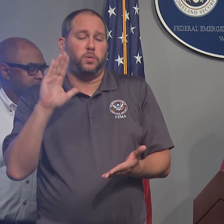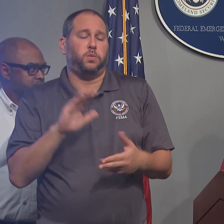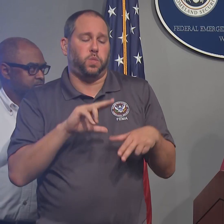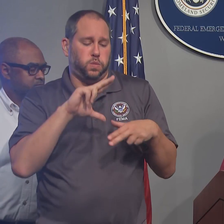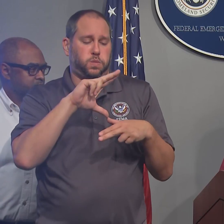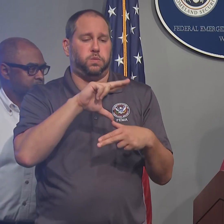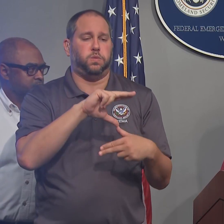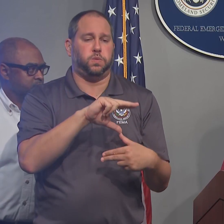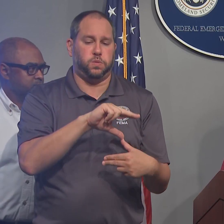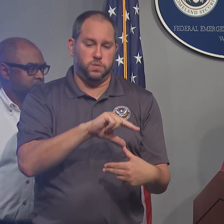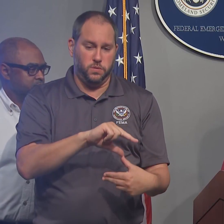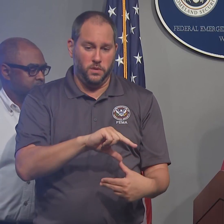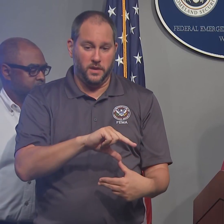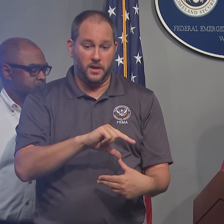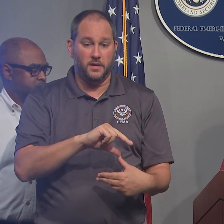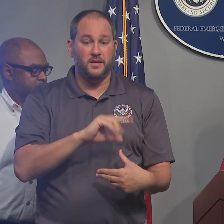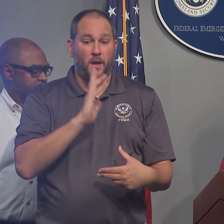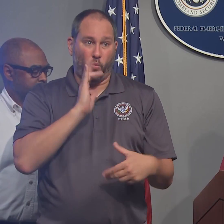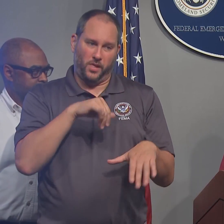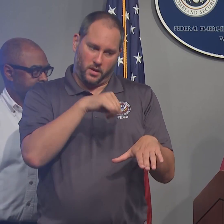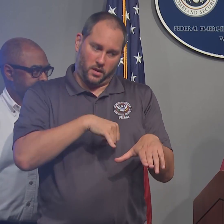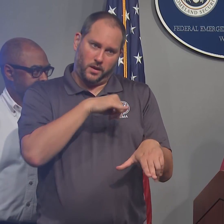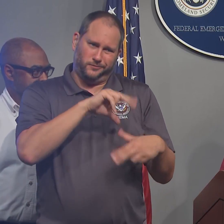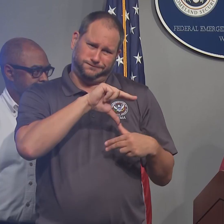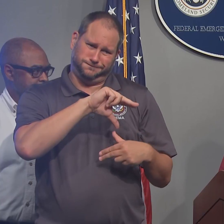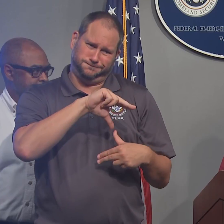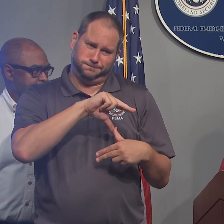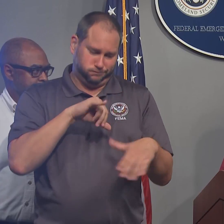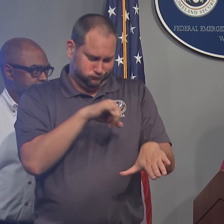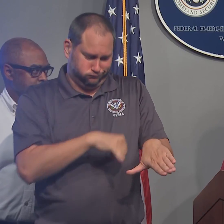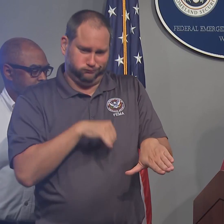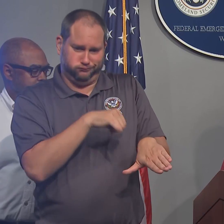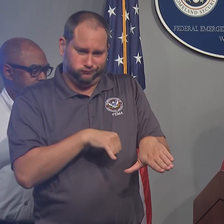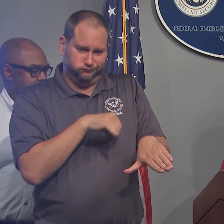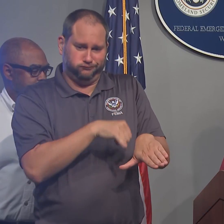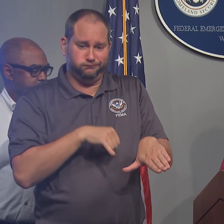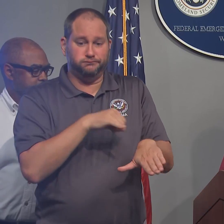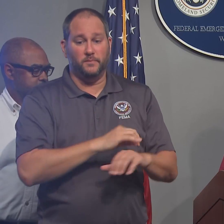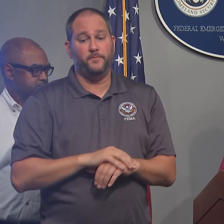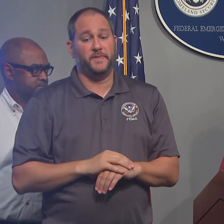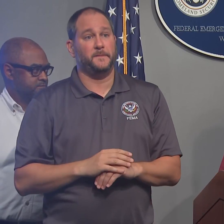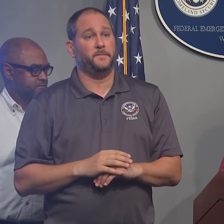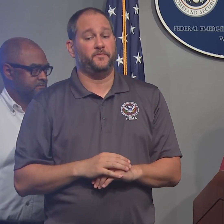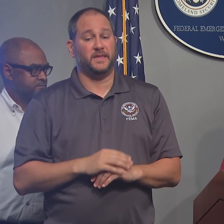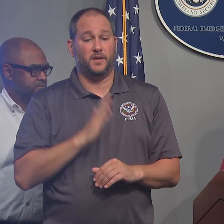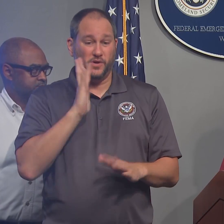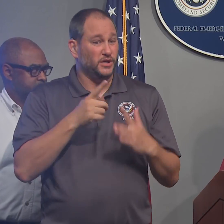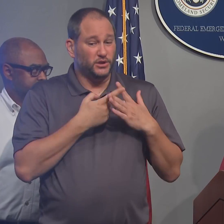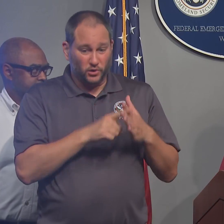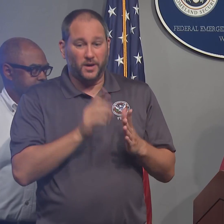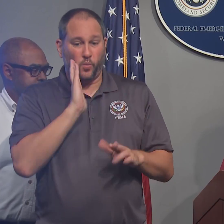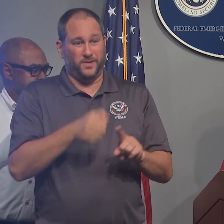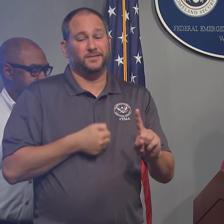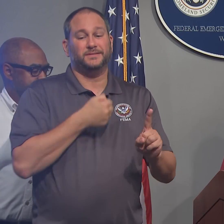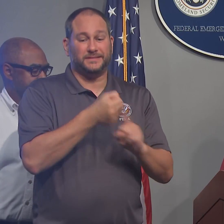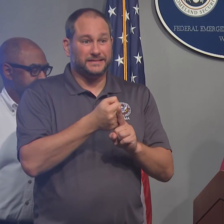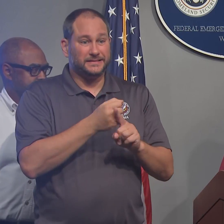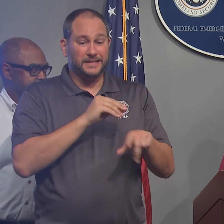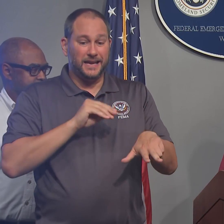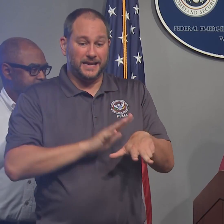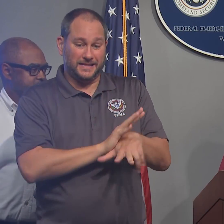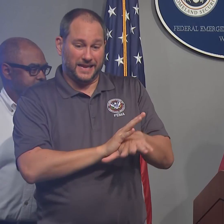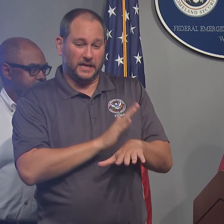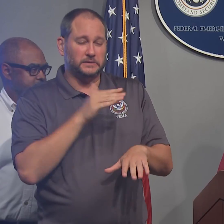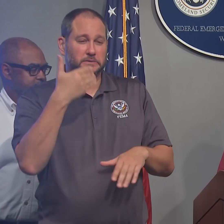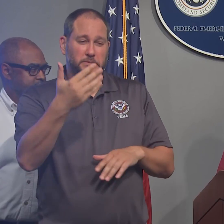Carolina, landfall is not expected for another 36 hours, sometime Friday afternoon, Friday evening, or even early